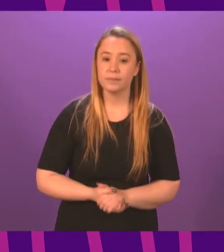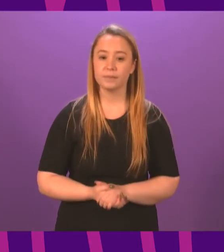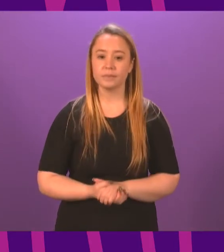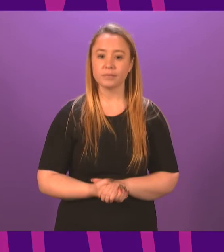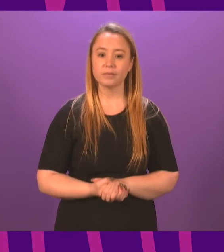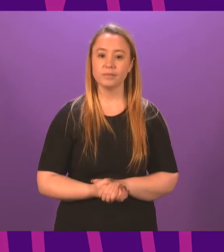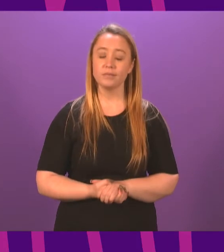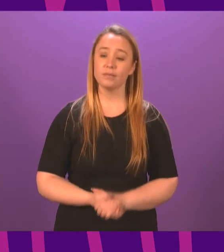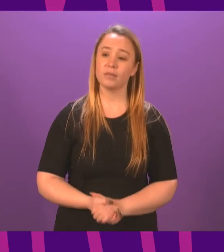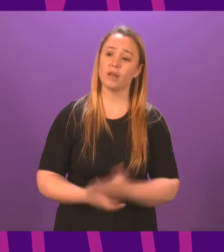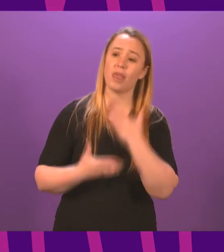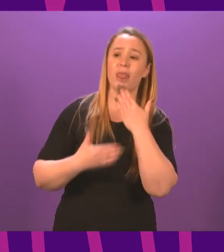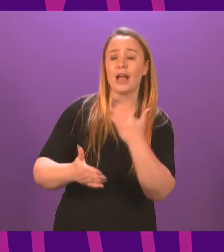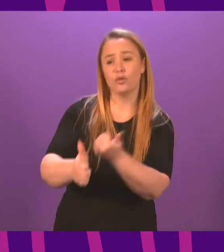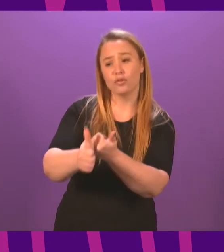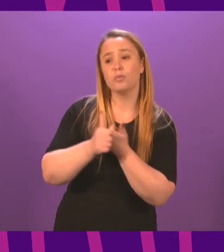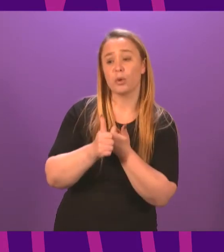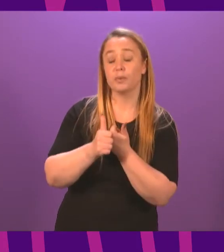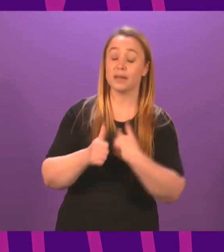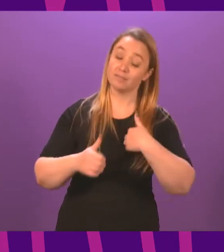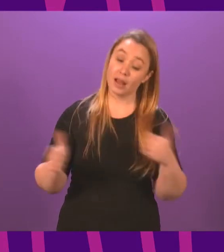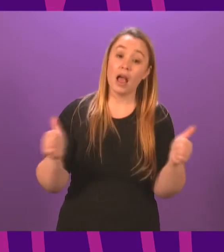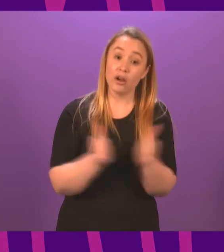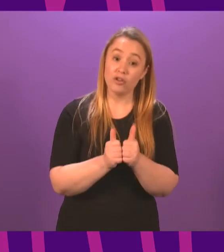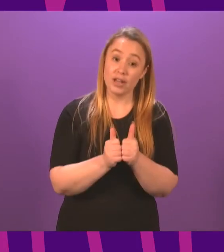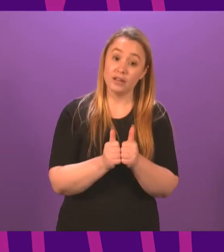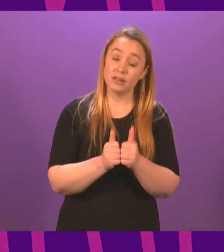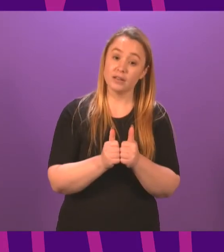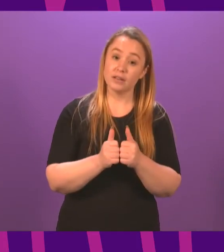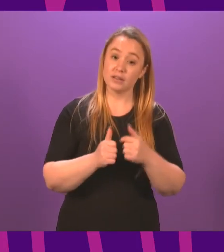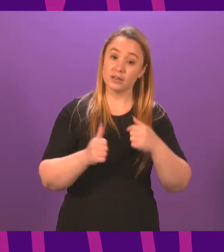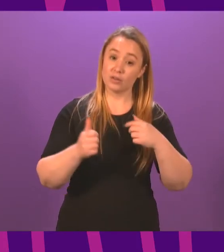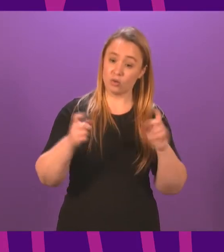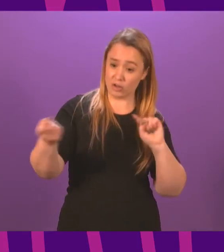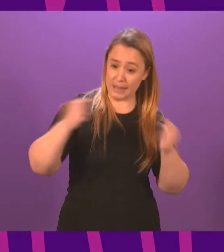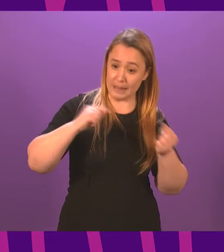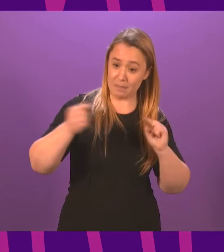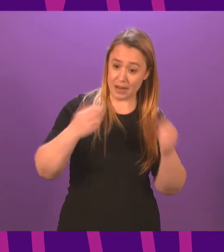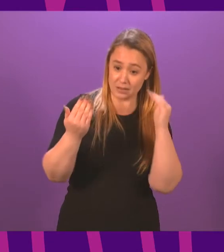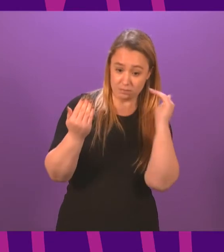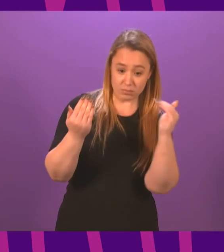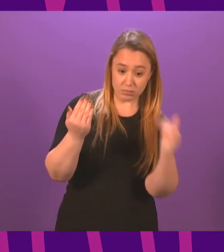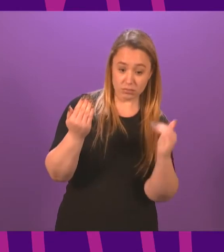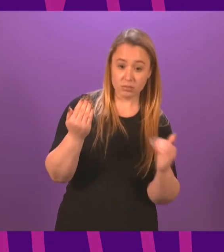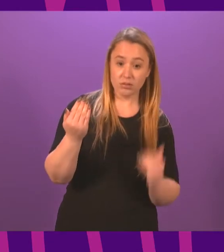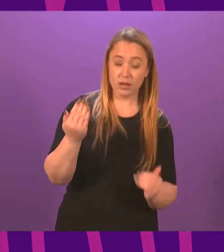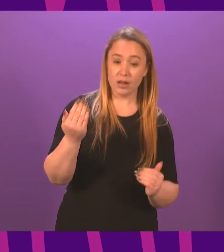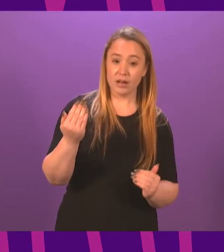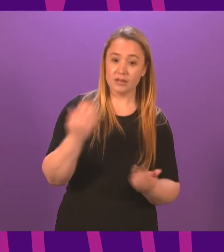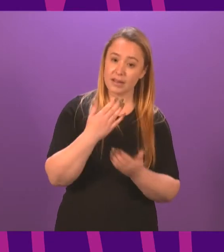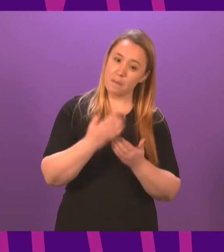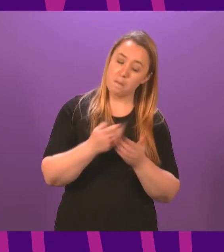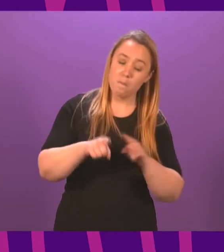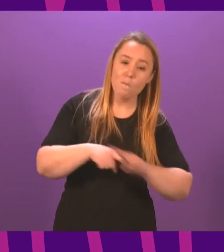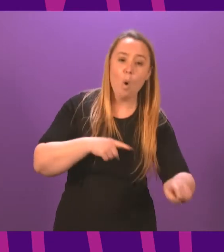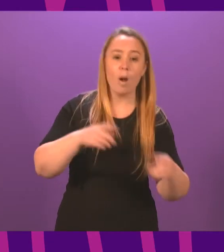you, and I welcome Mr Rumble's support, and I agree with him that these arguments go beyond party politics. And let me